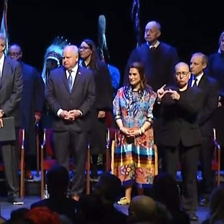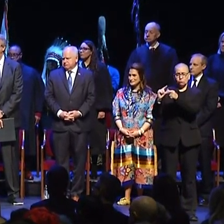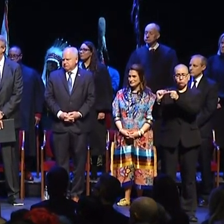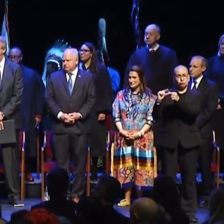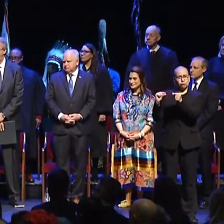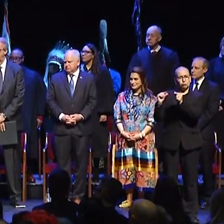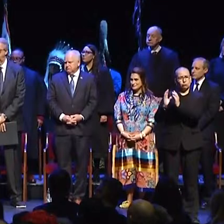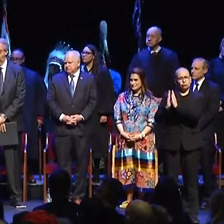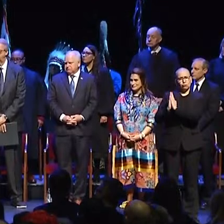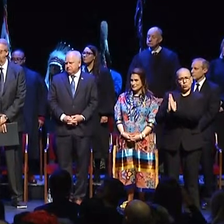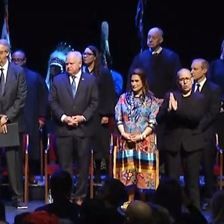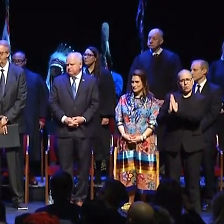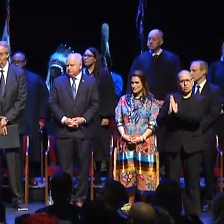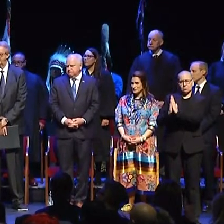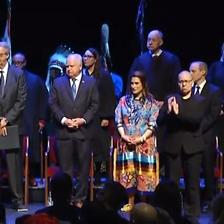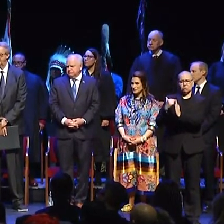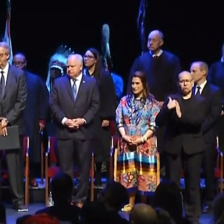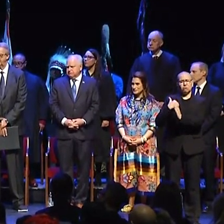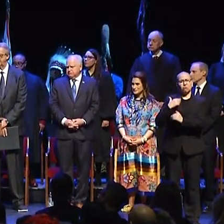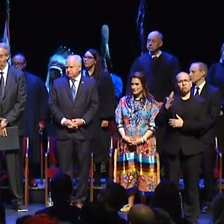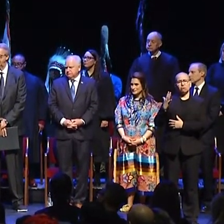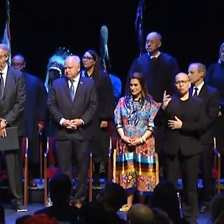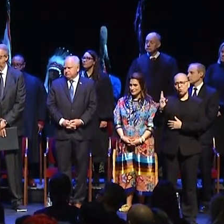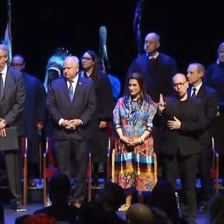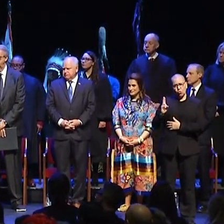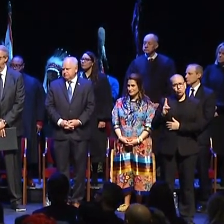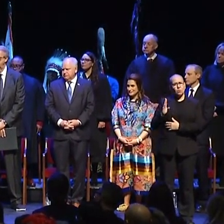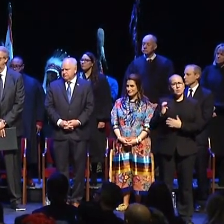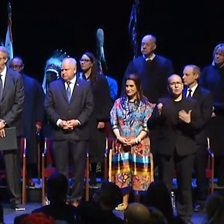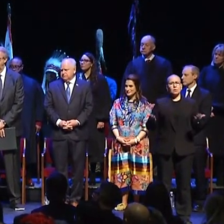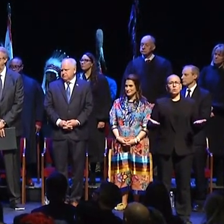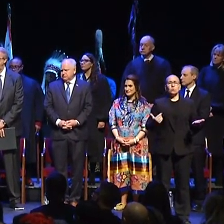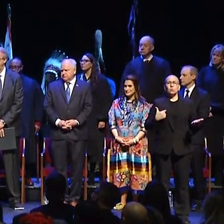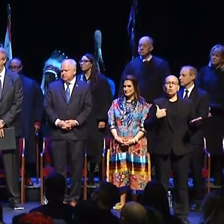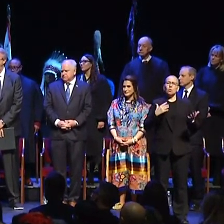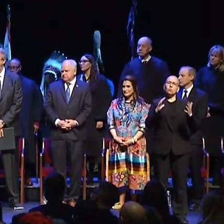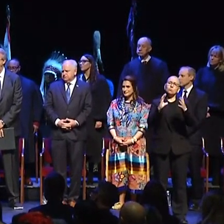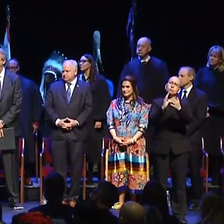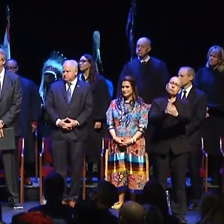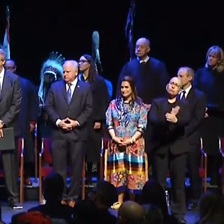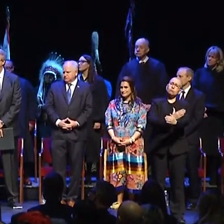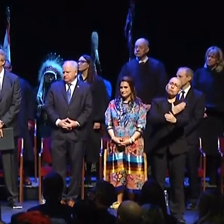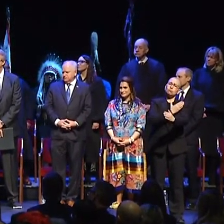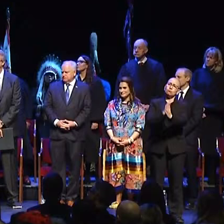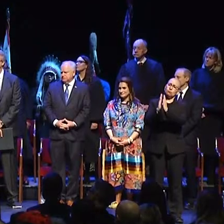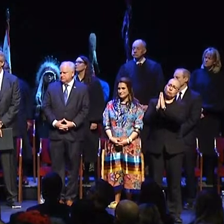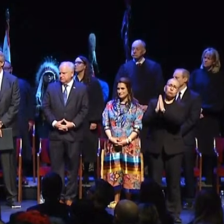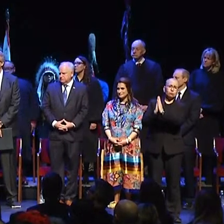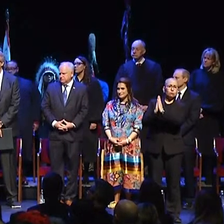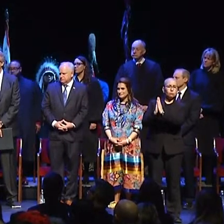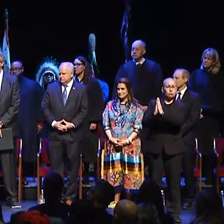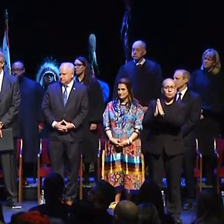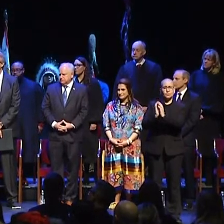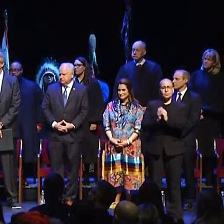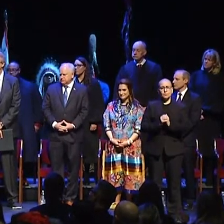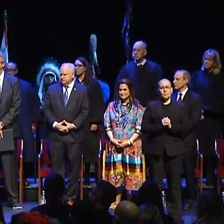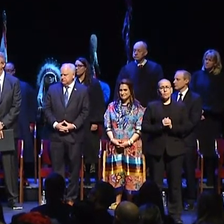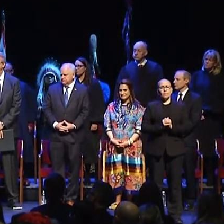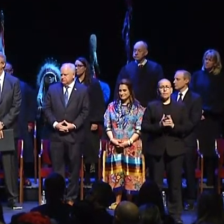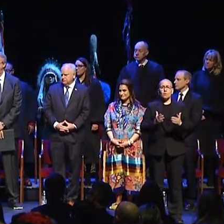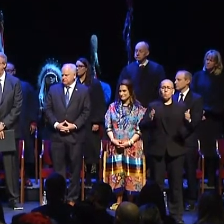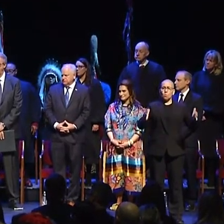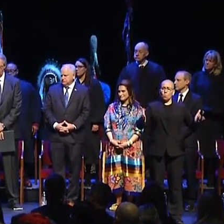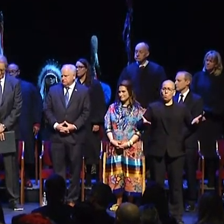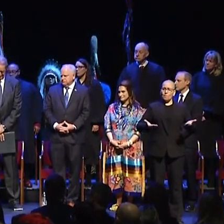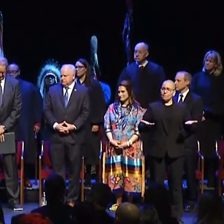Honored to be here, and I'm going to sing a prayer song. And this prayer song says, welcomes the four